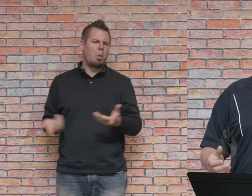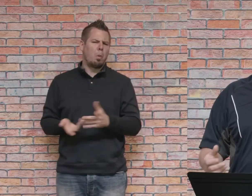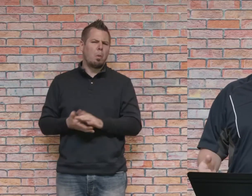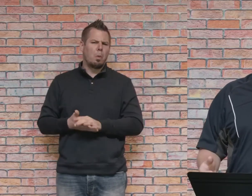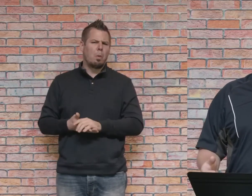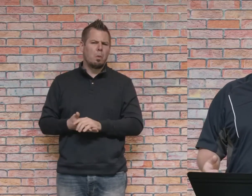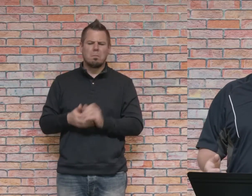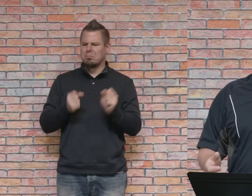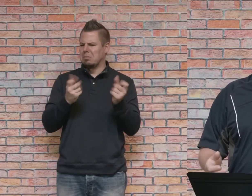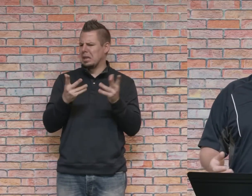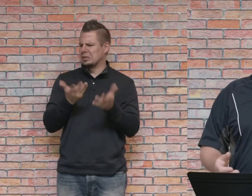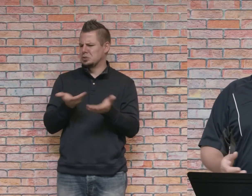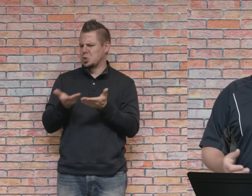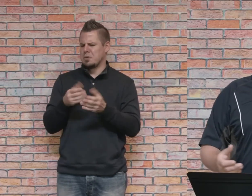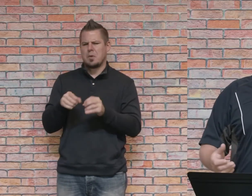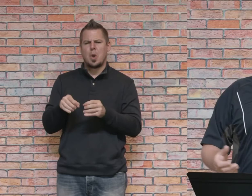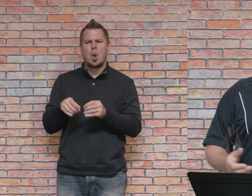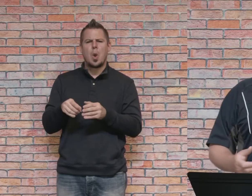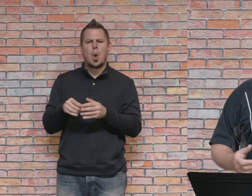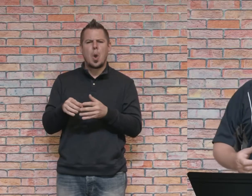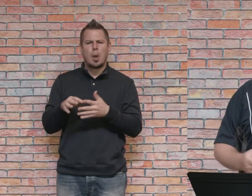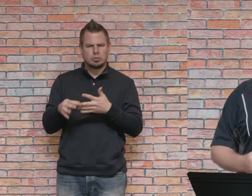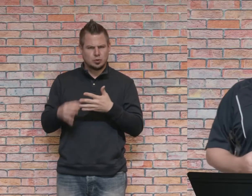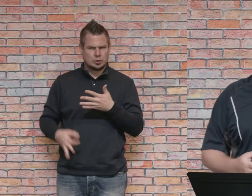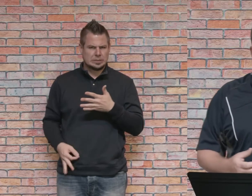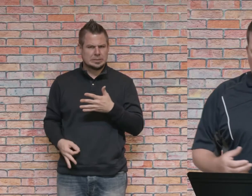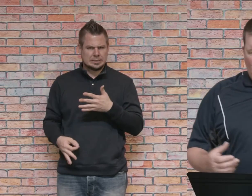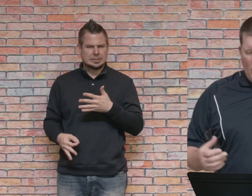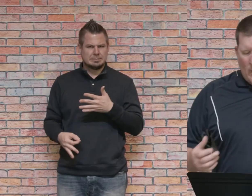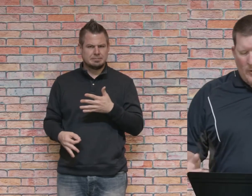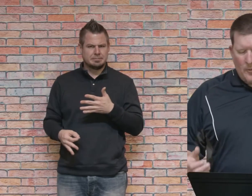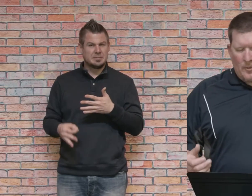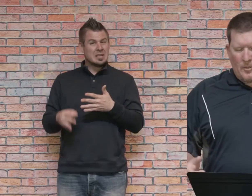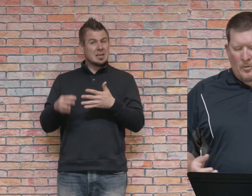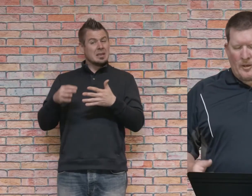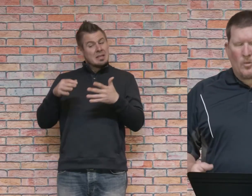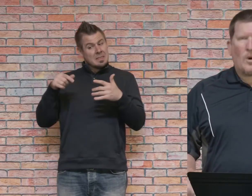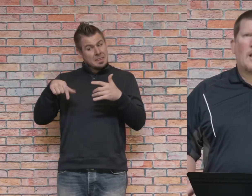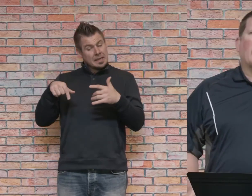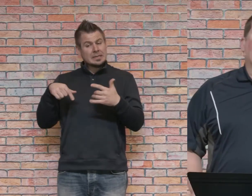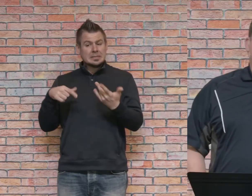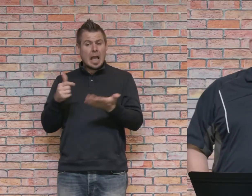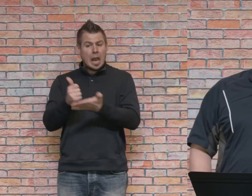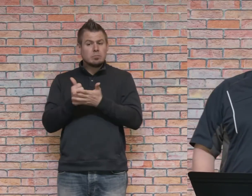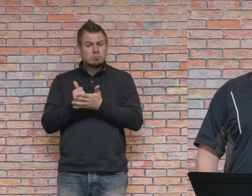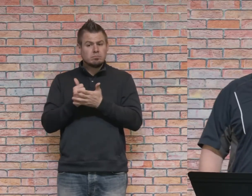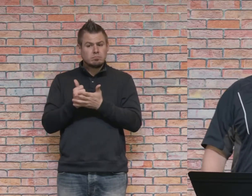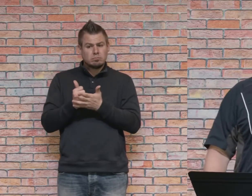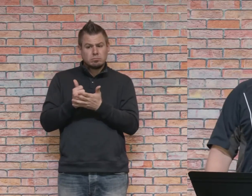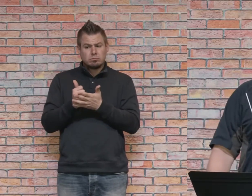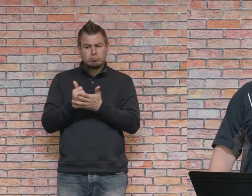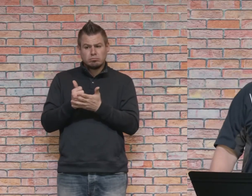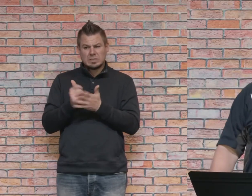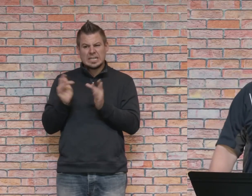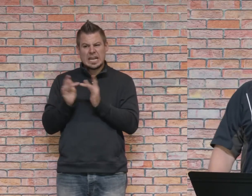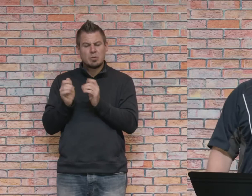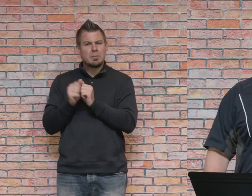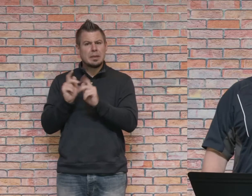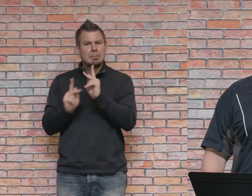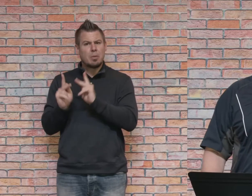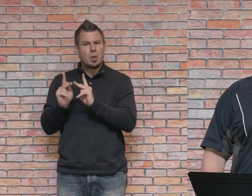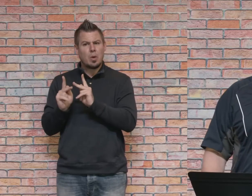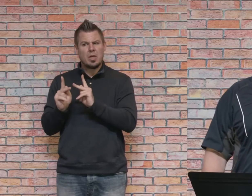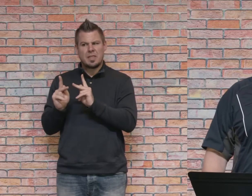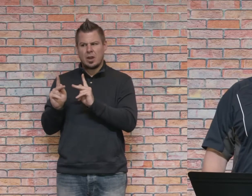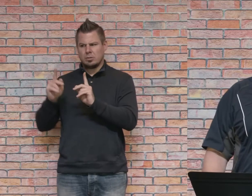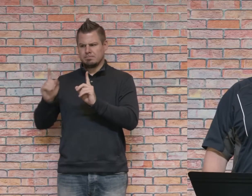to serve. And what this simply does is it gets you around other people that are walking in the same direction as